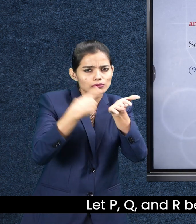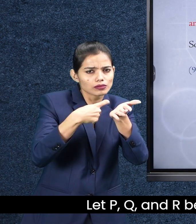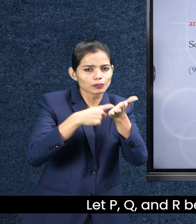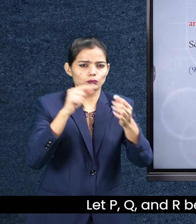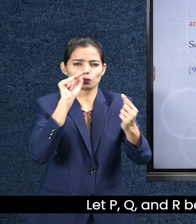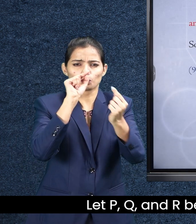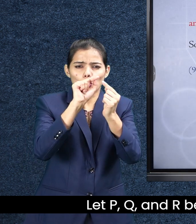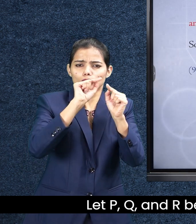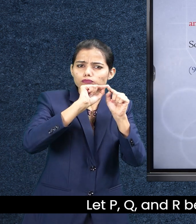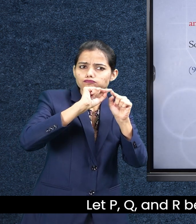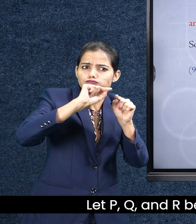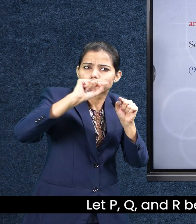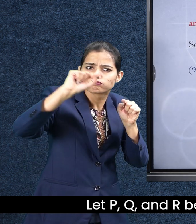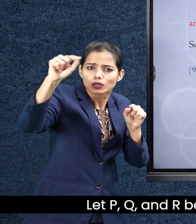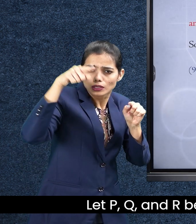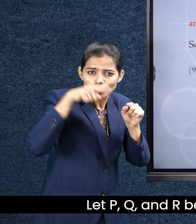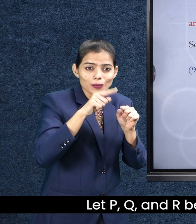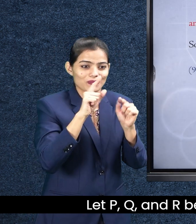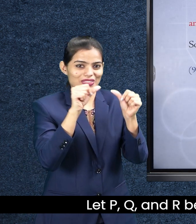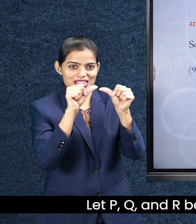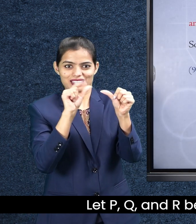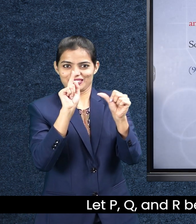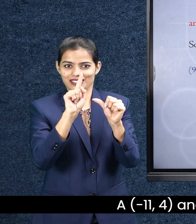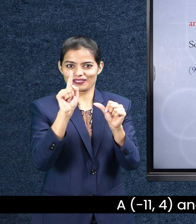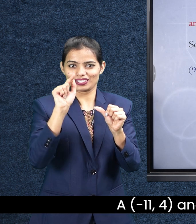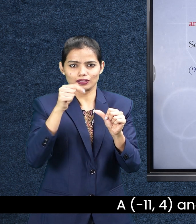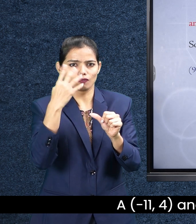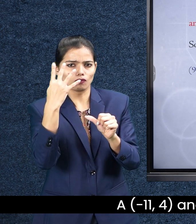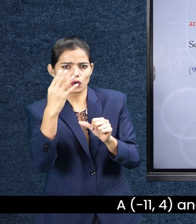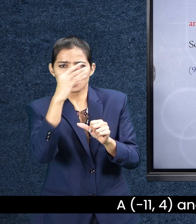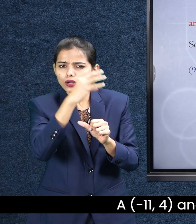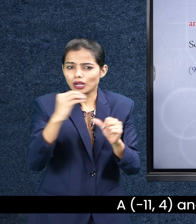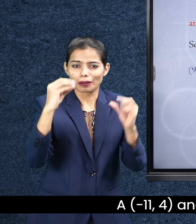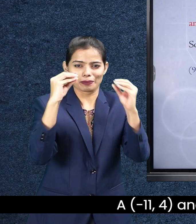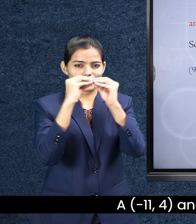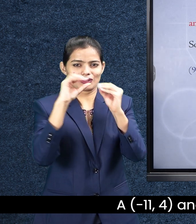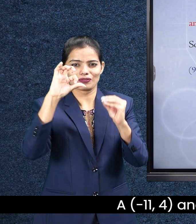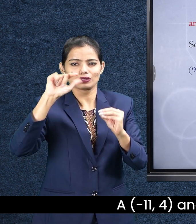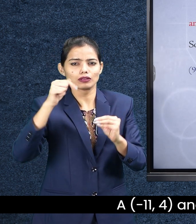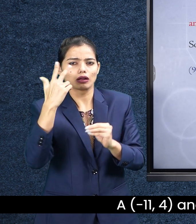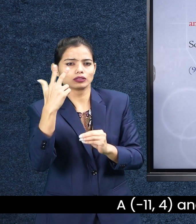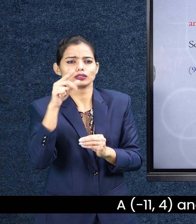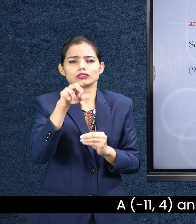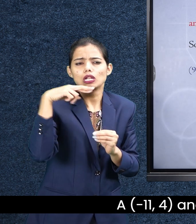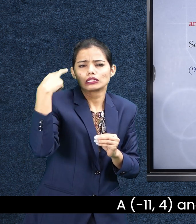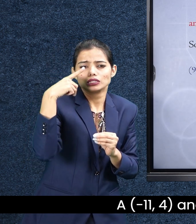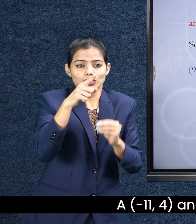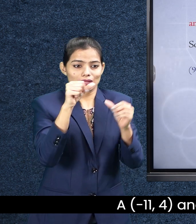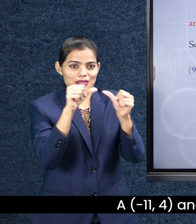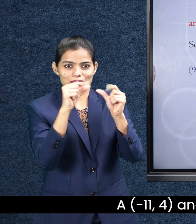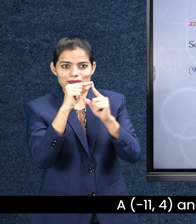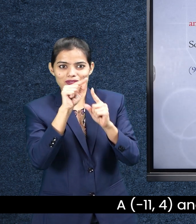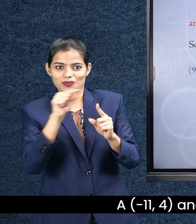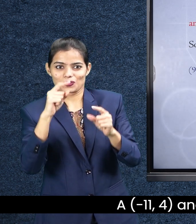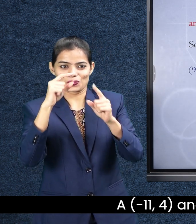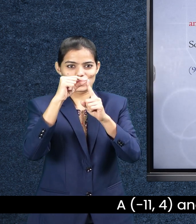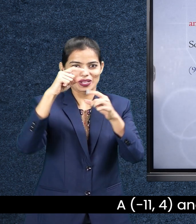the points on the line segment joining A minus 11, 4 and B 9, 8 such